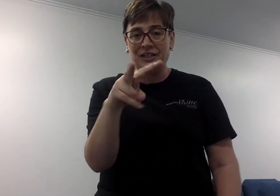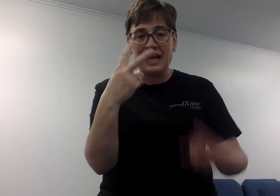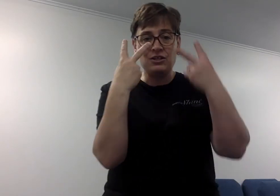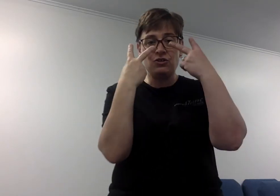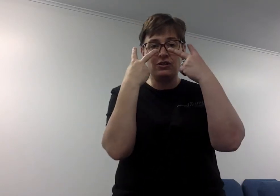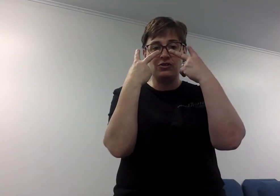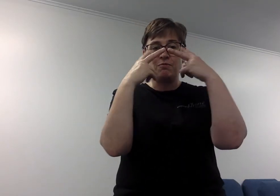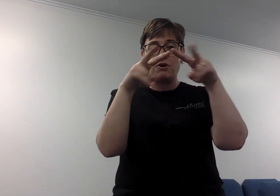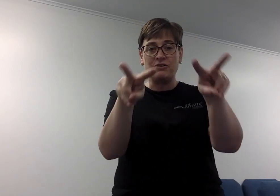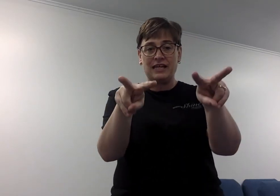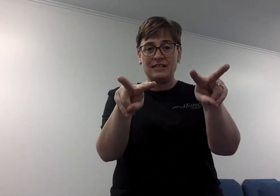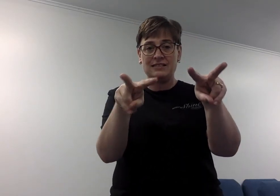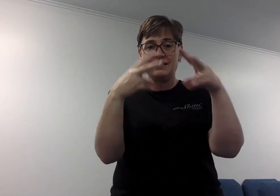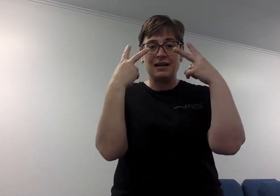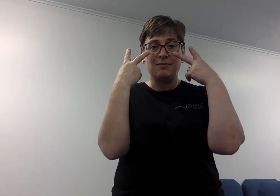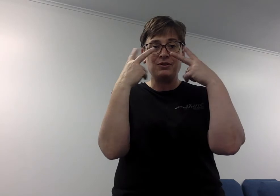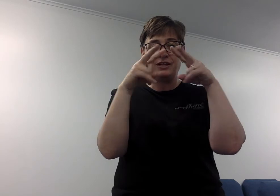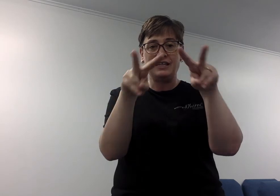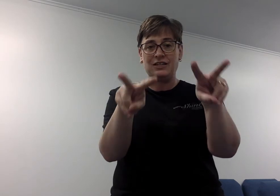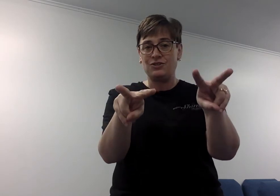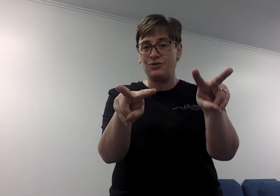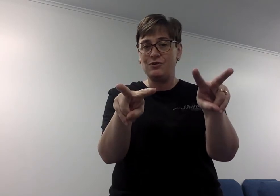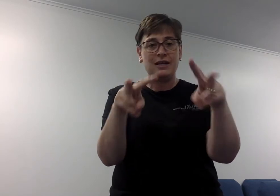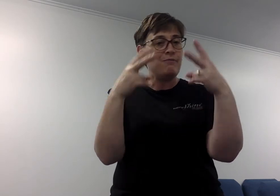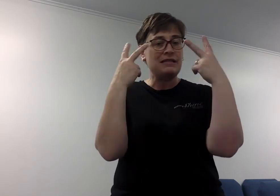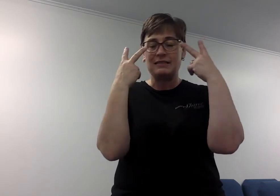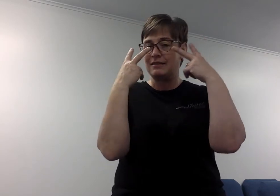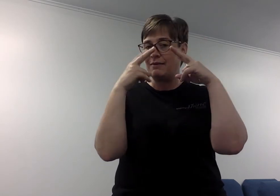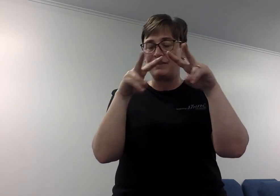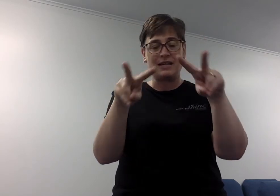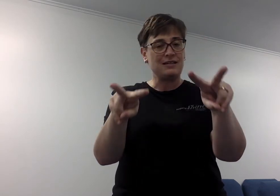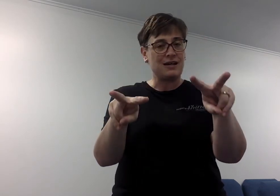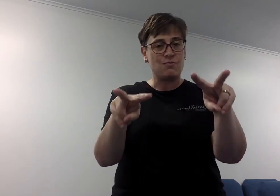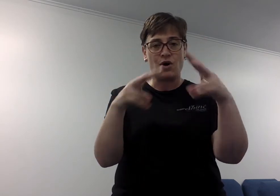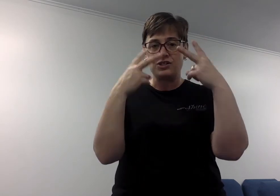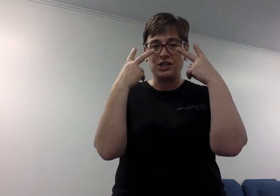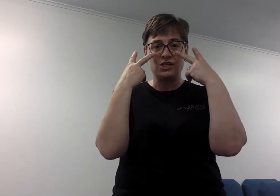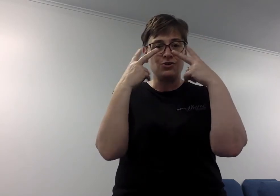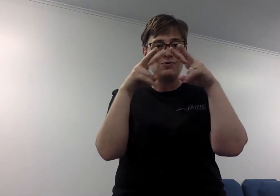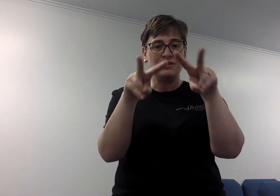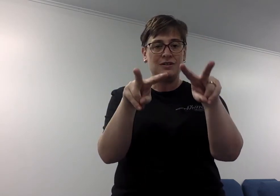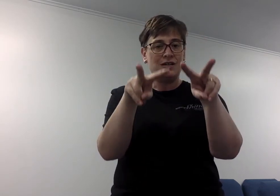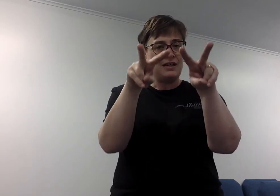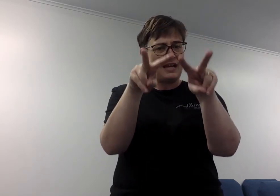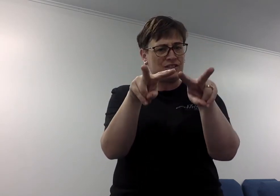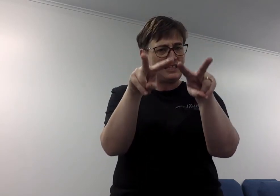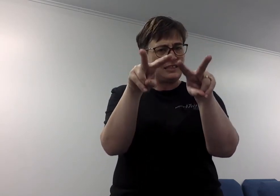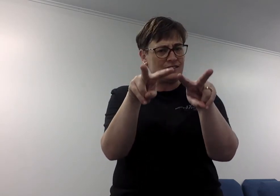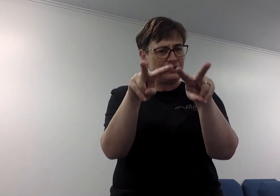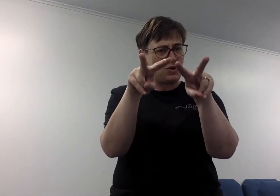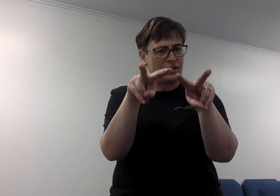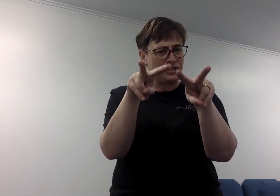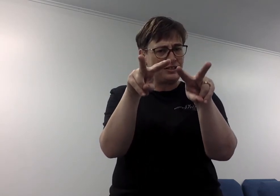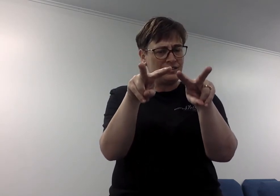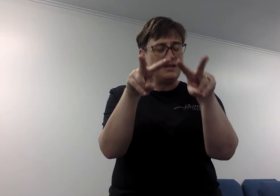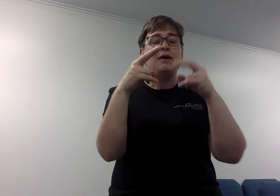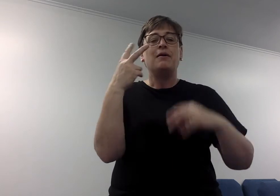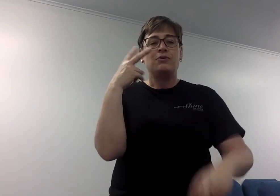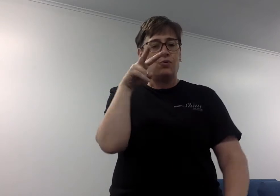And you can do both hands. I'm looking at you. It means the same thing. I'm watching you. Actually, I think this is watching, or